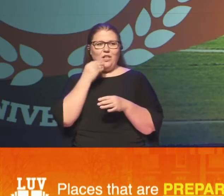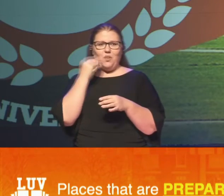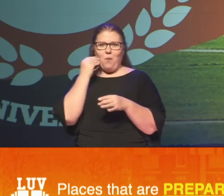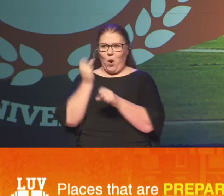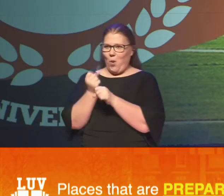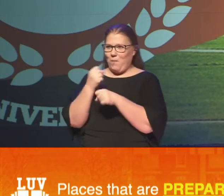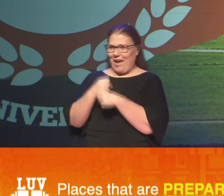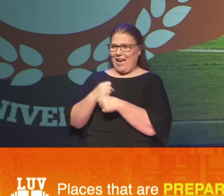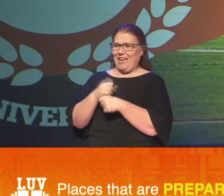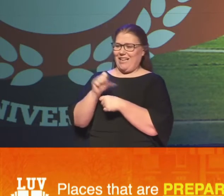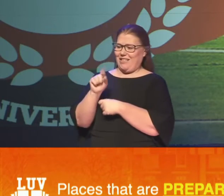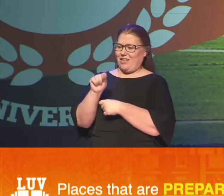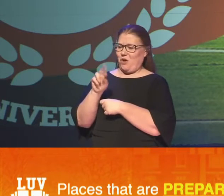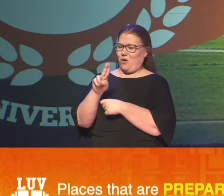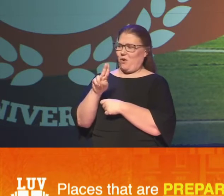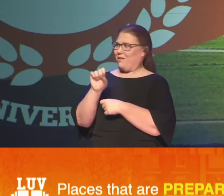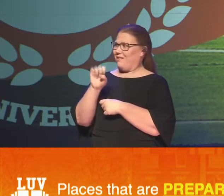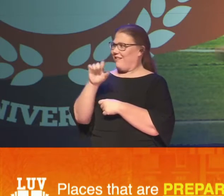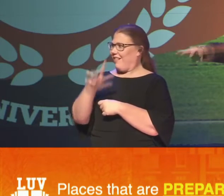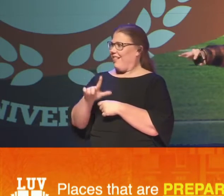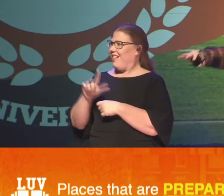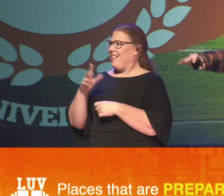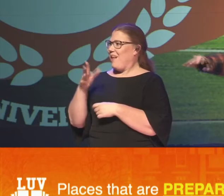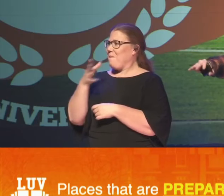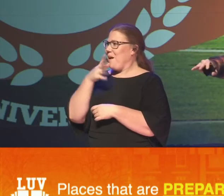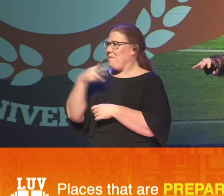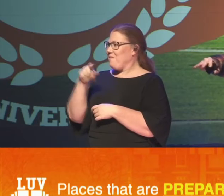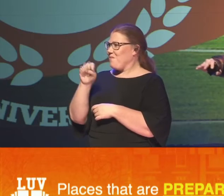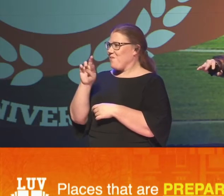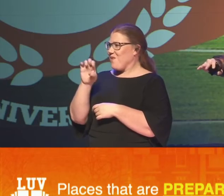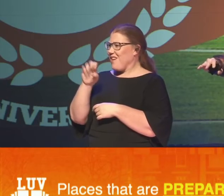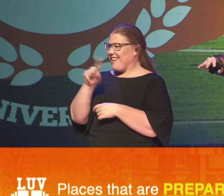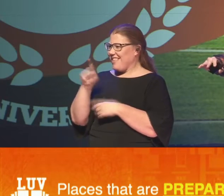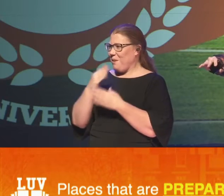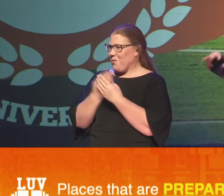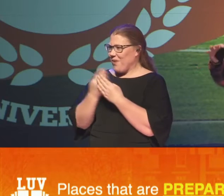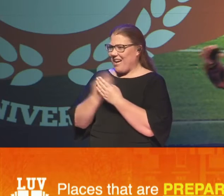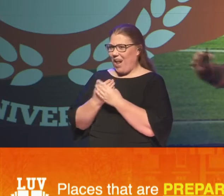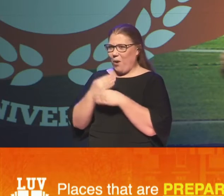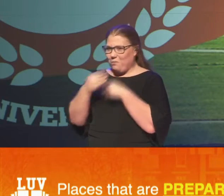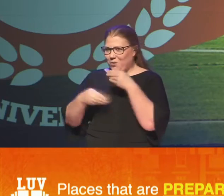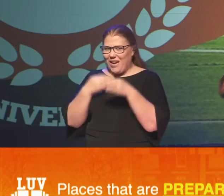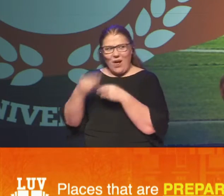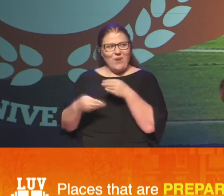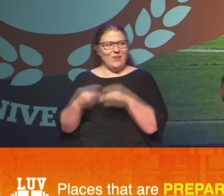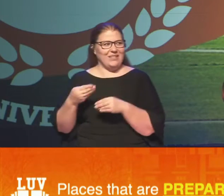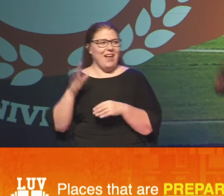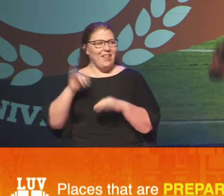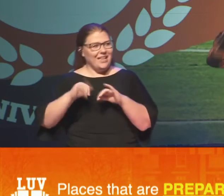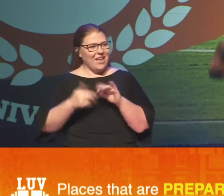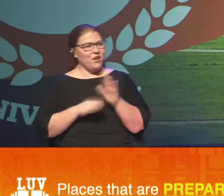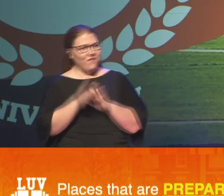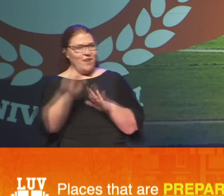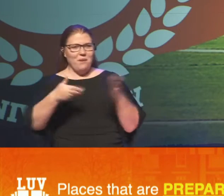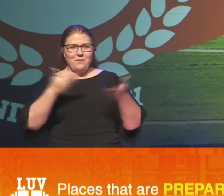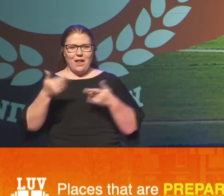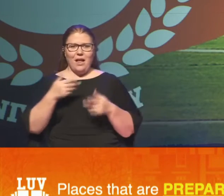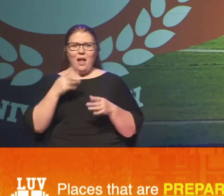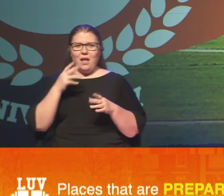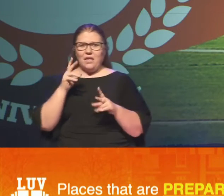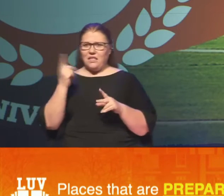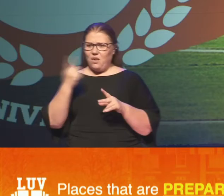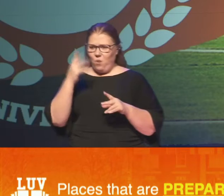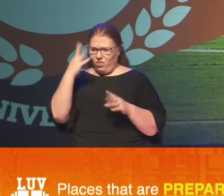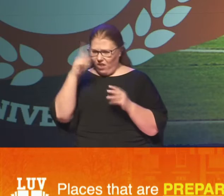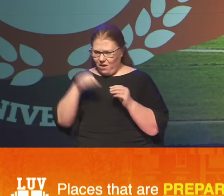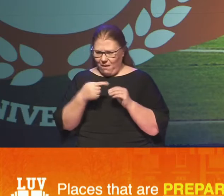Perez burritos ordered 2 weeks before, set out, right? That's how you develop hospitality. People say, I was thought about before